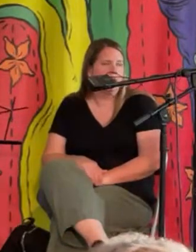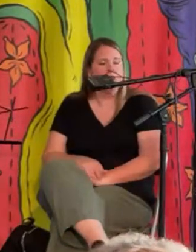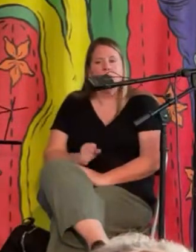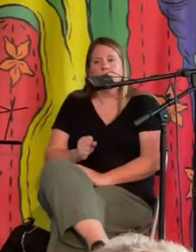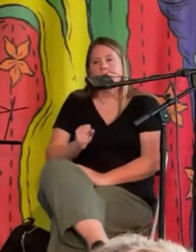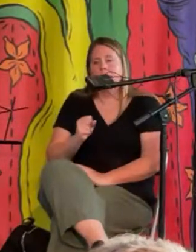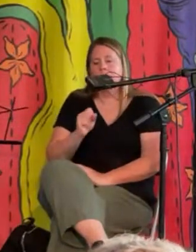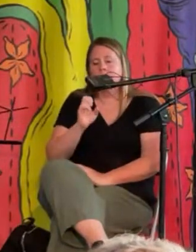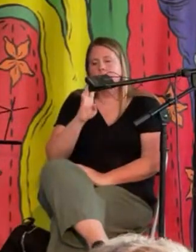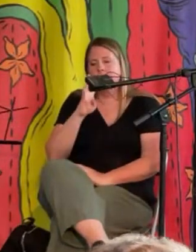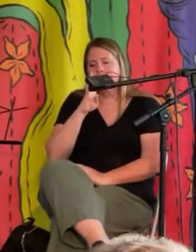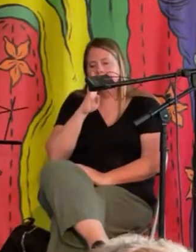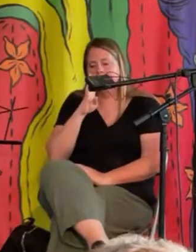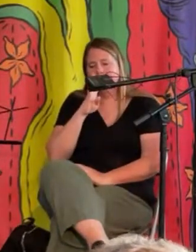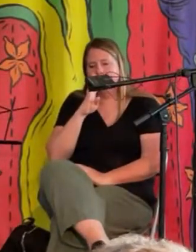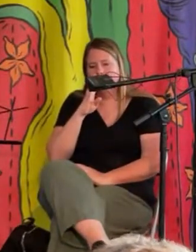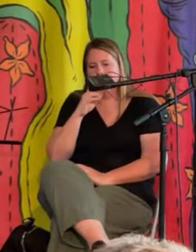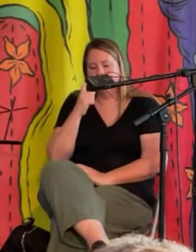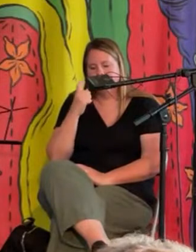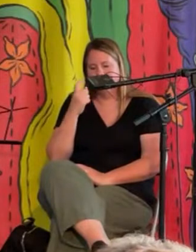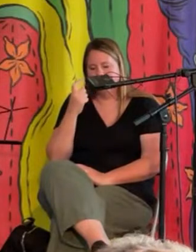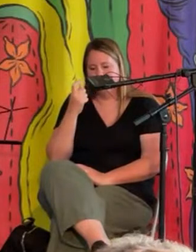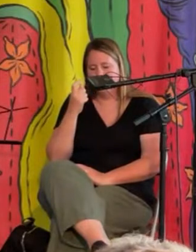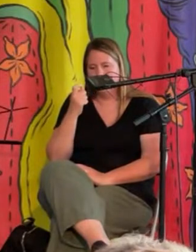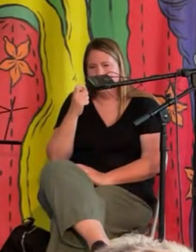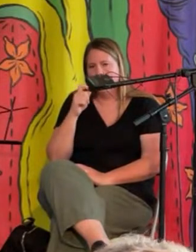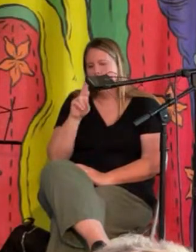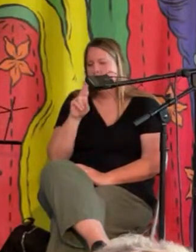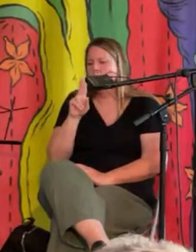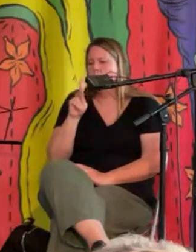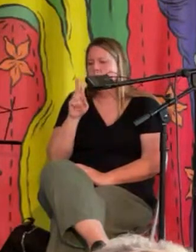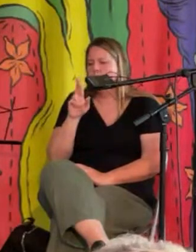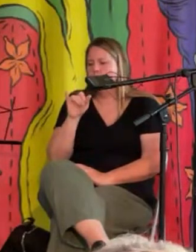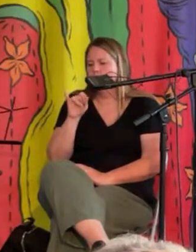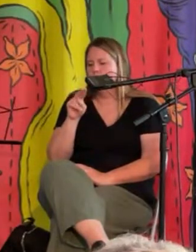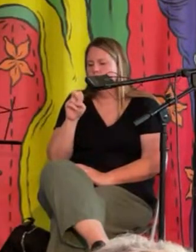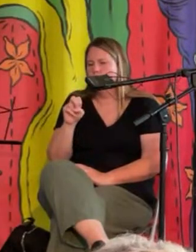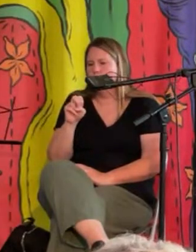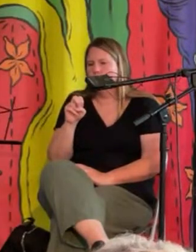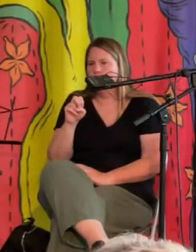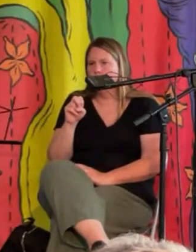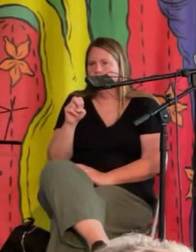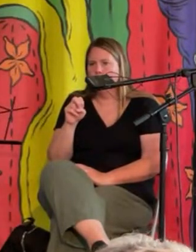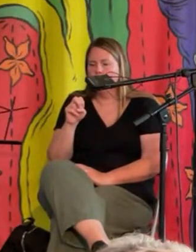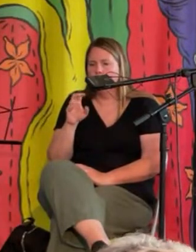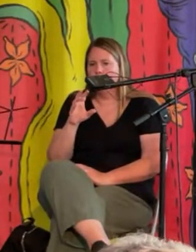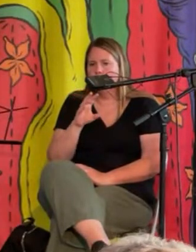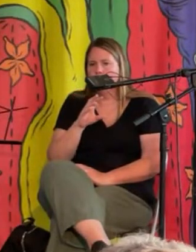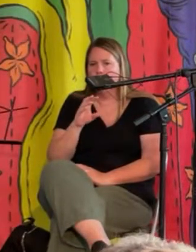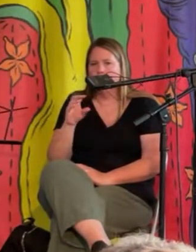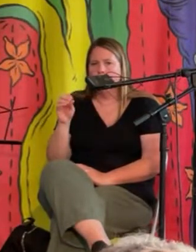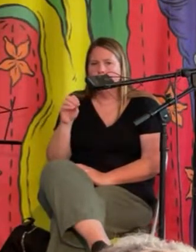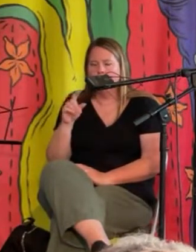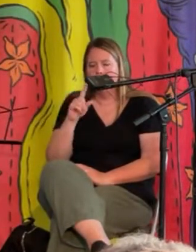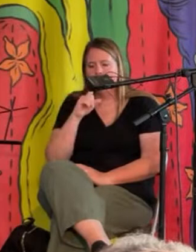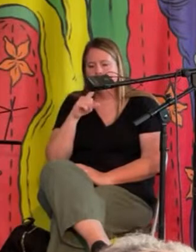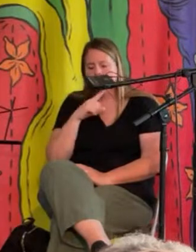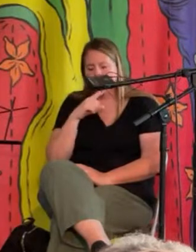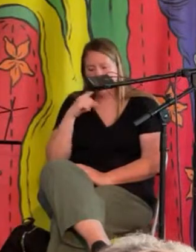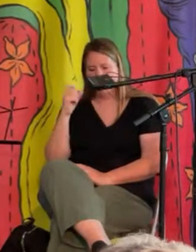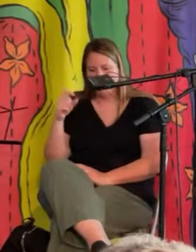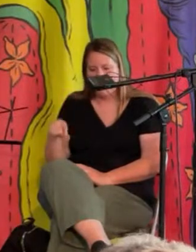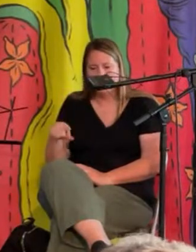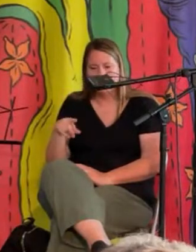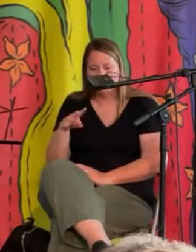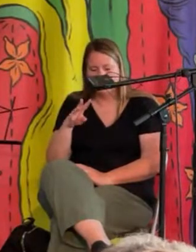Ukraine, but it was still USSR. In a Russian-speaking city in Ukraine, which in